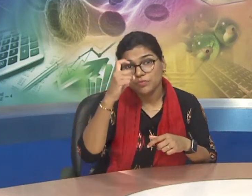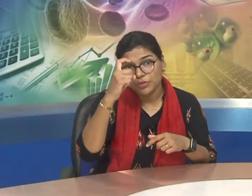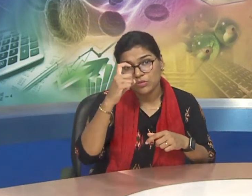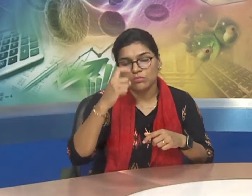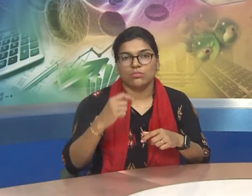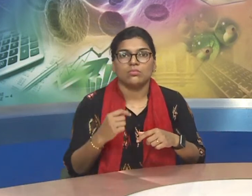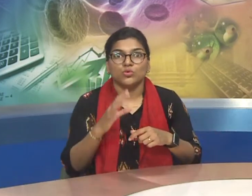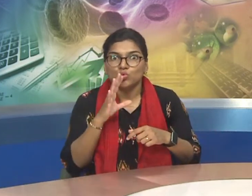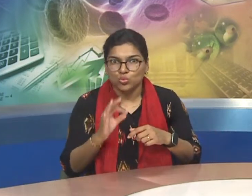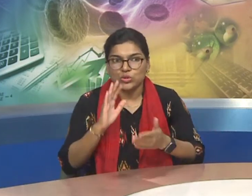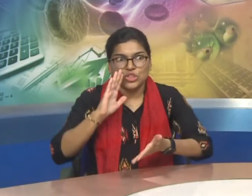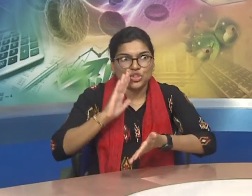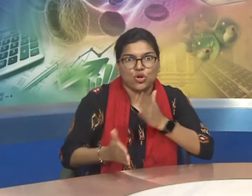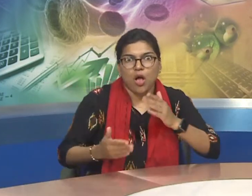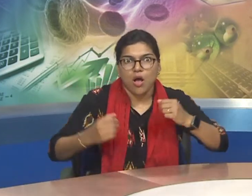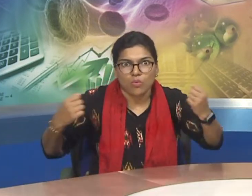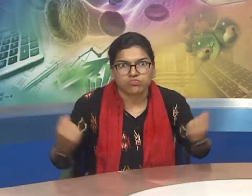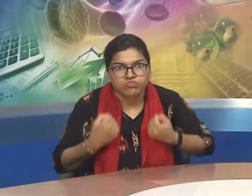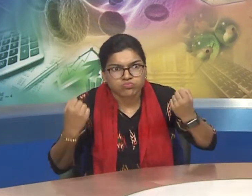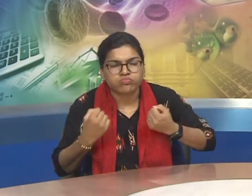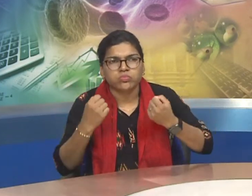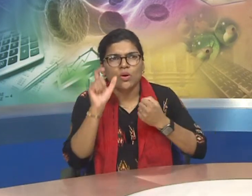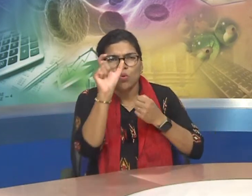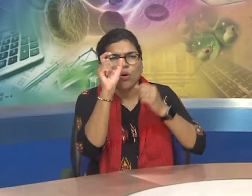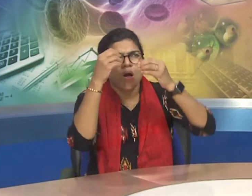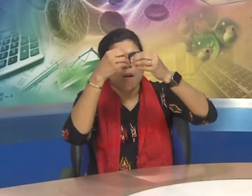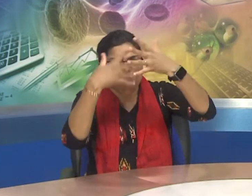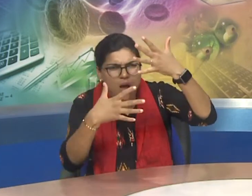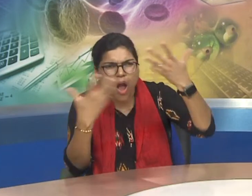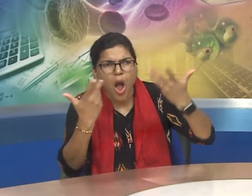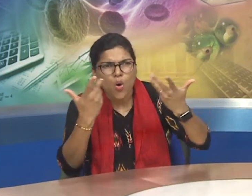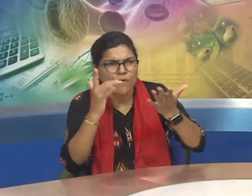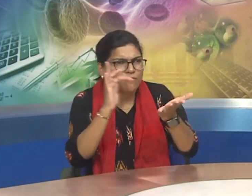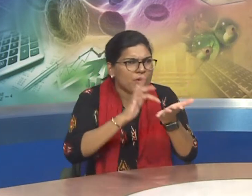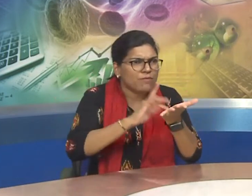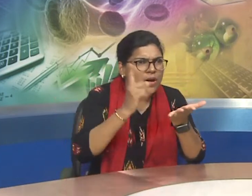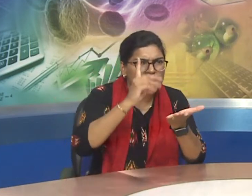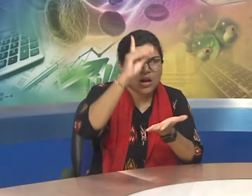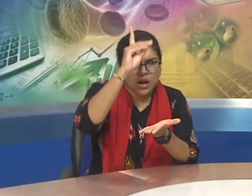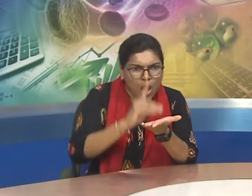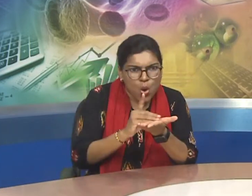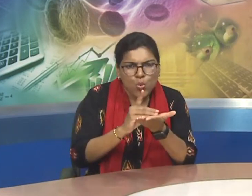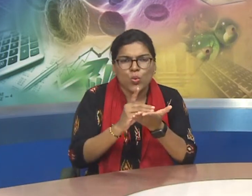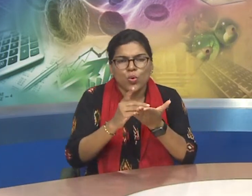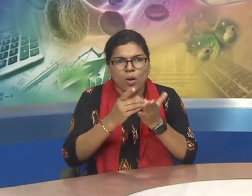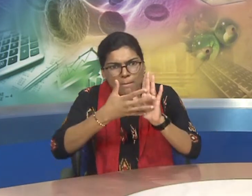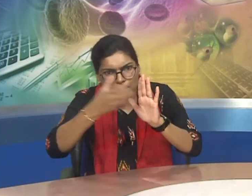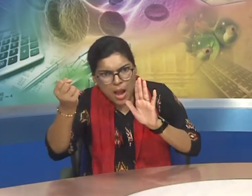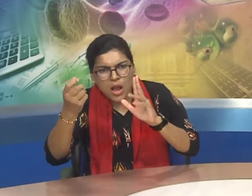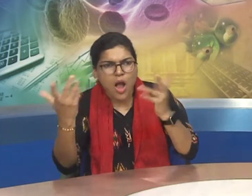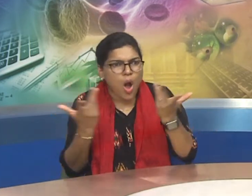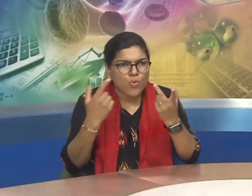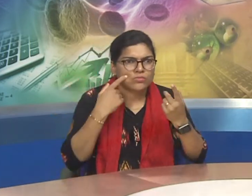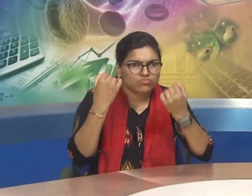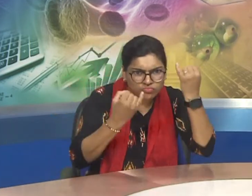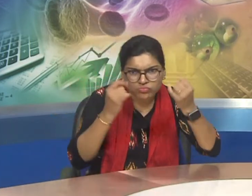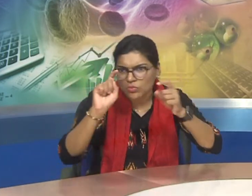And point number 7 explains that motivate users and equip them with